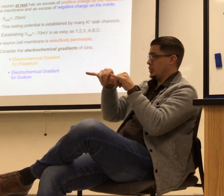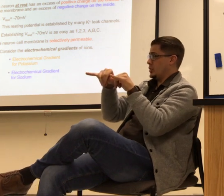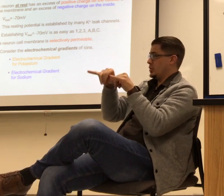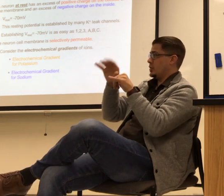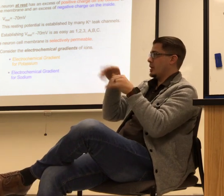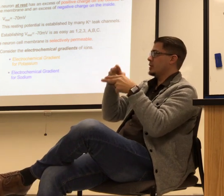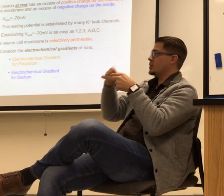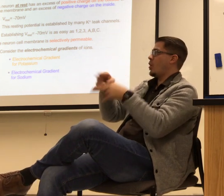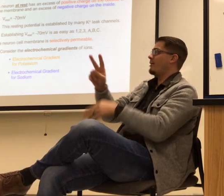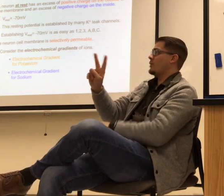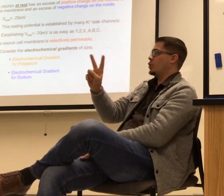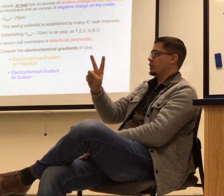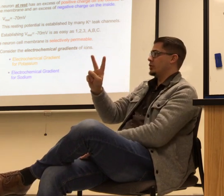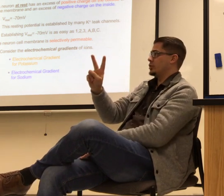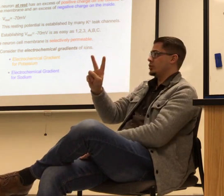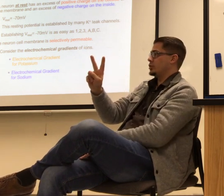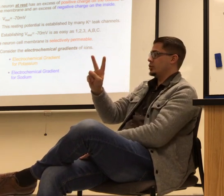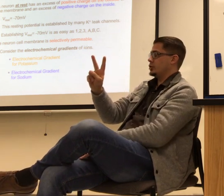call it voltage, you know,